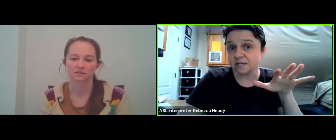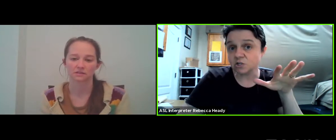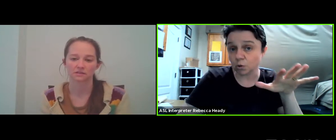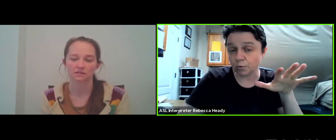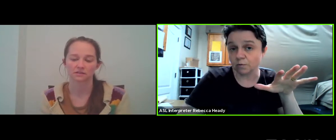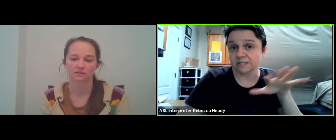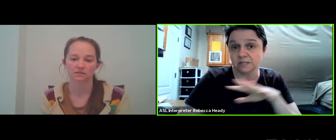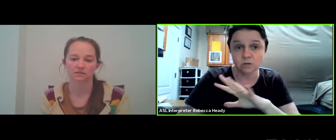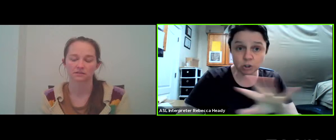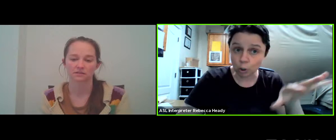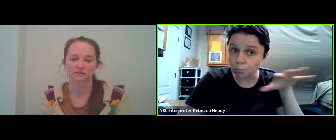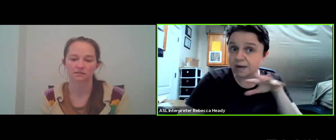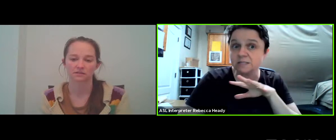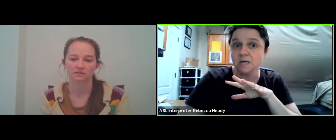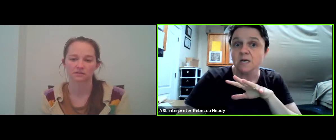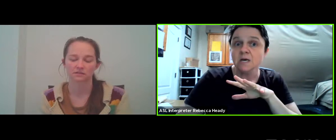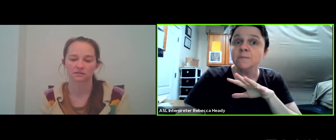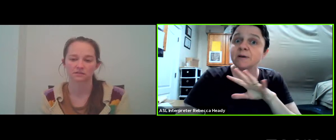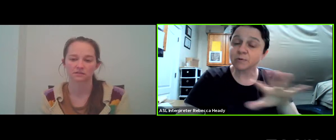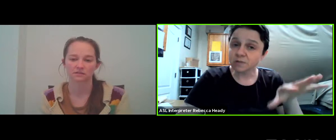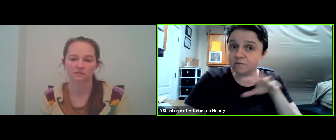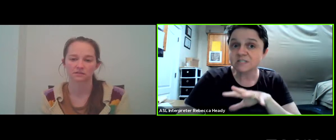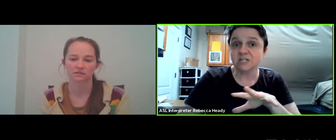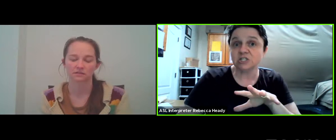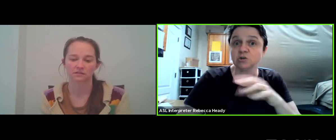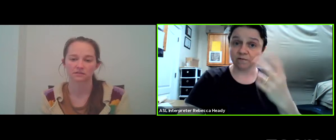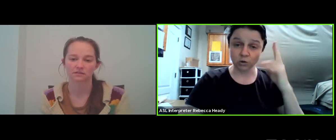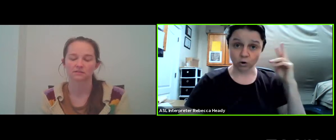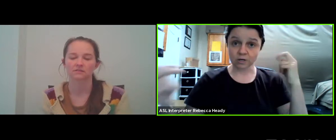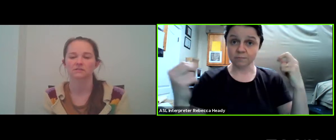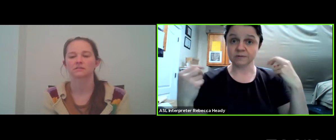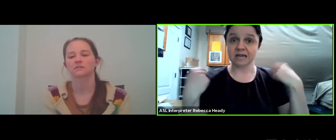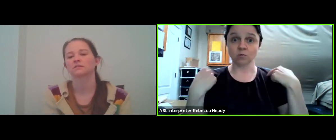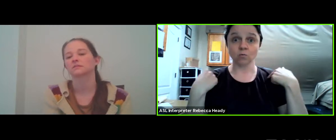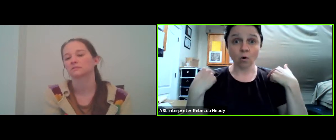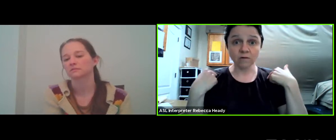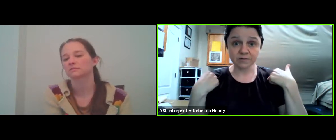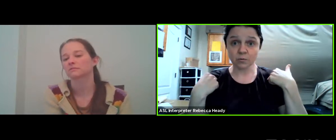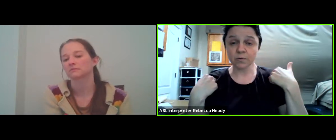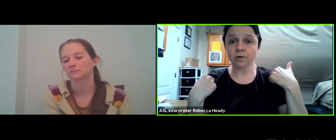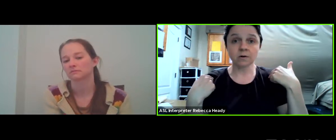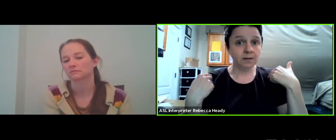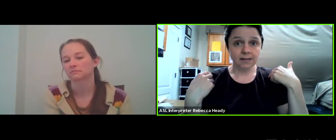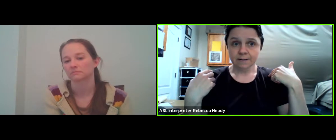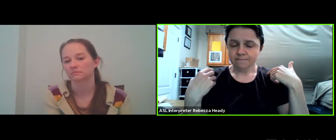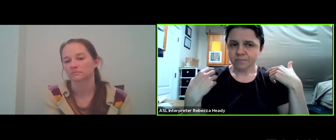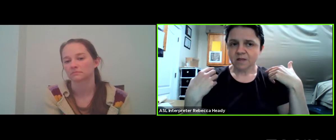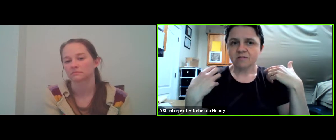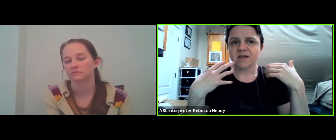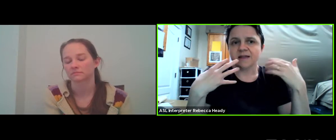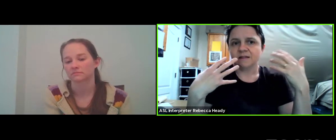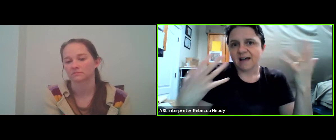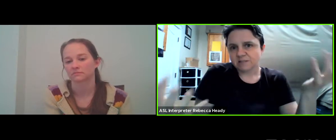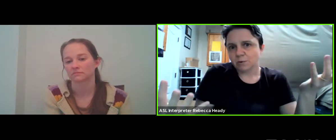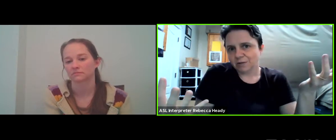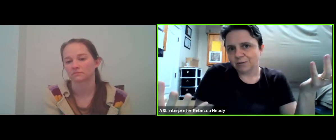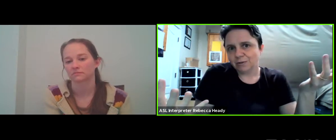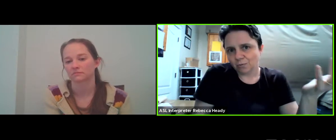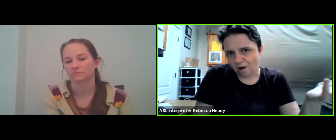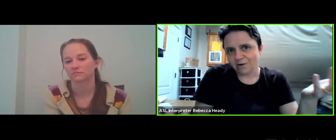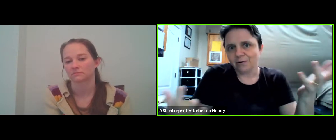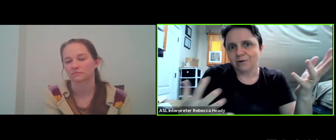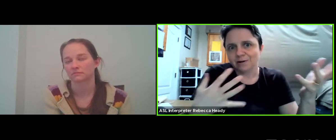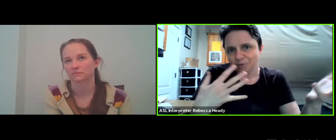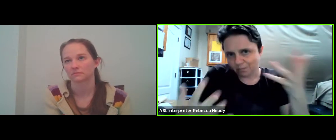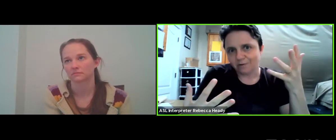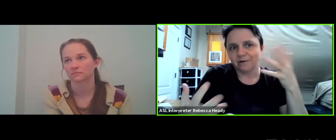an assigned interpreter that's going to interpret people's conversations, or if you're going to take the role of interpreter, then that's what